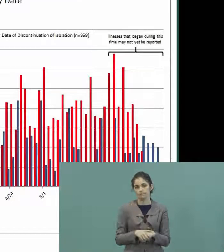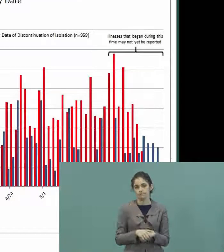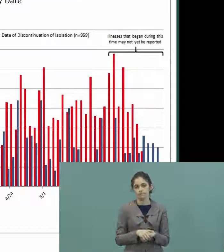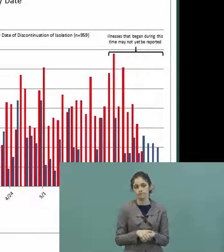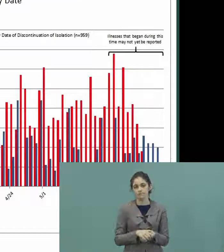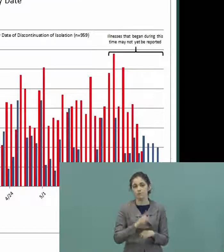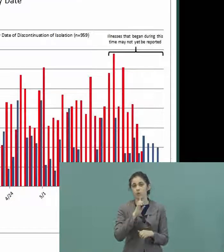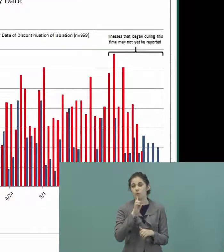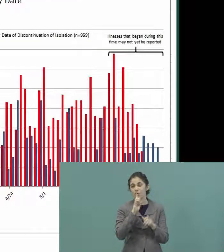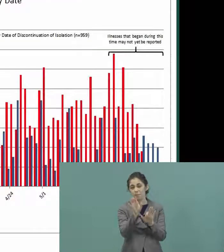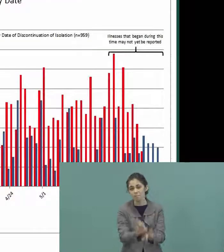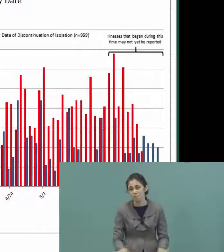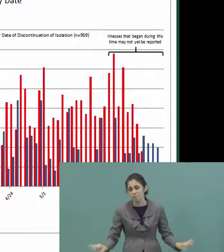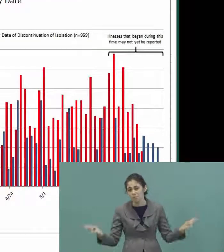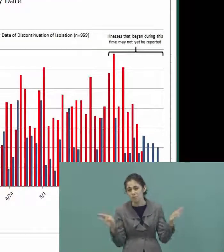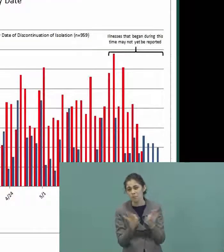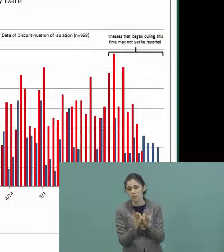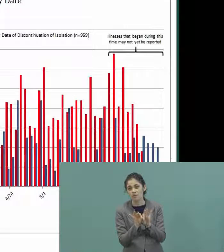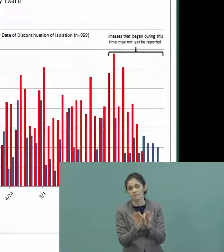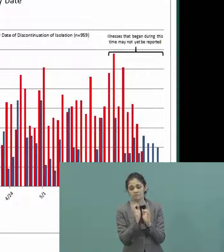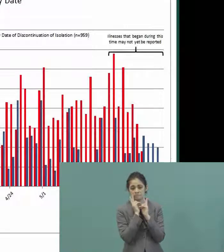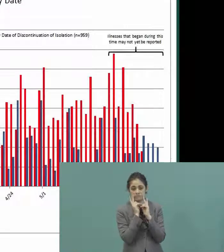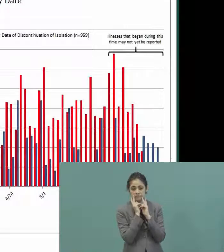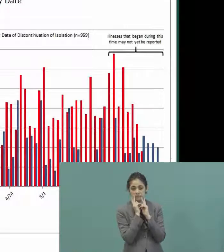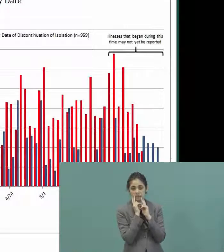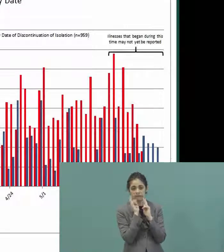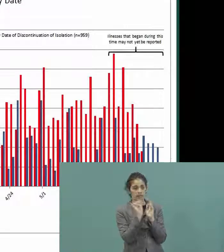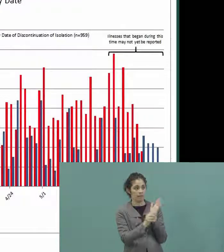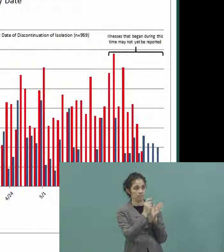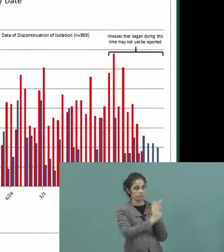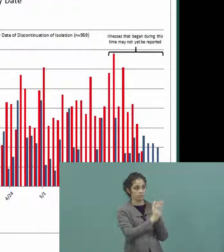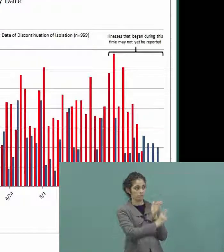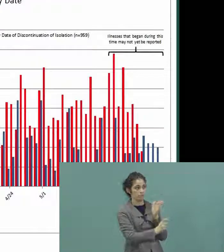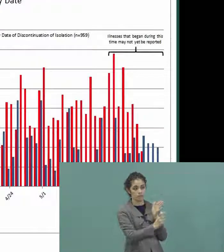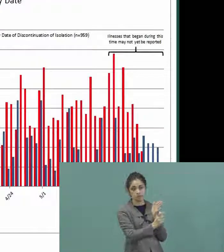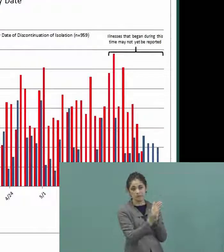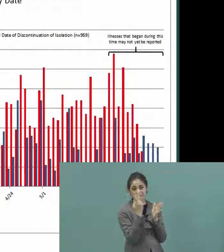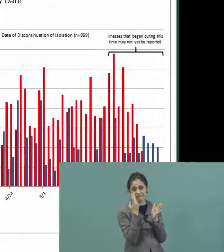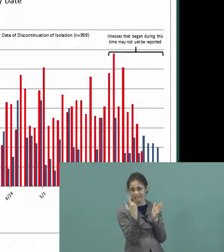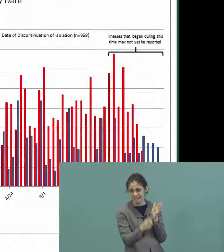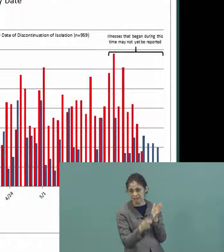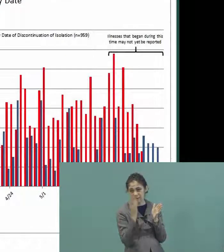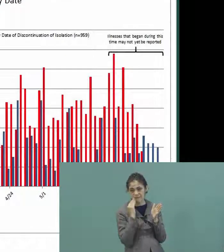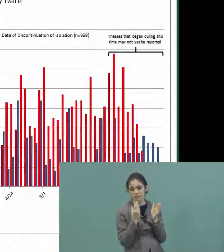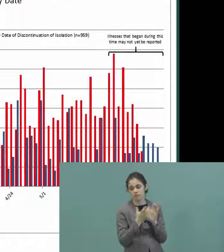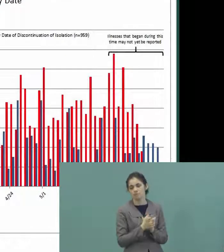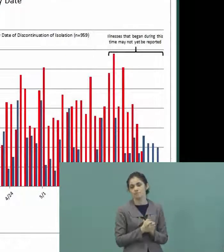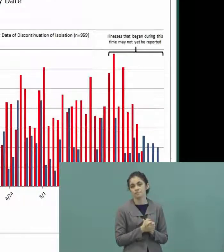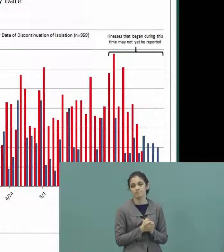This is really important in seeing the epi curve that we have week after week.